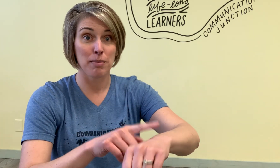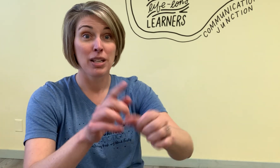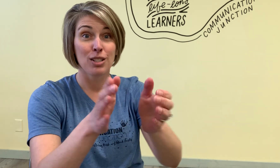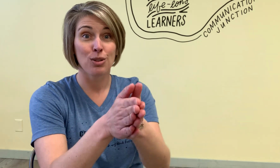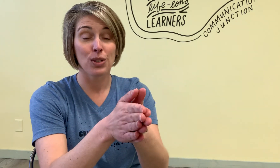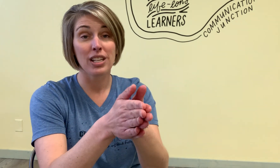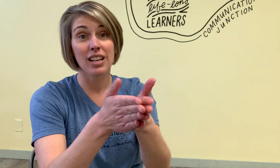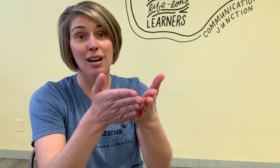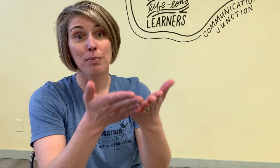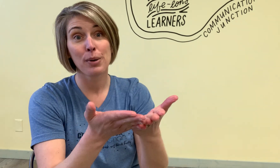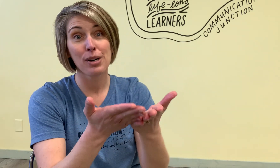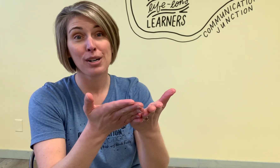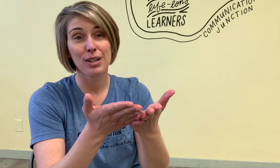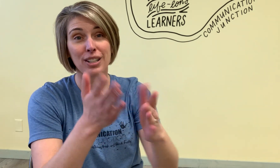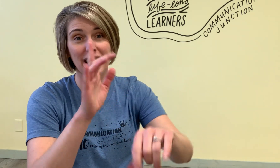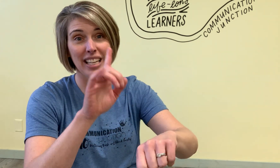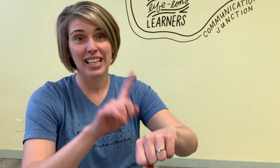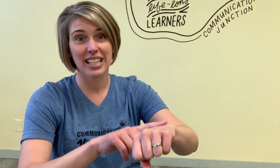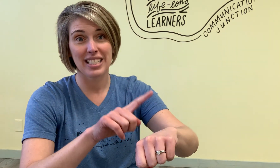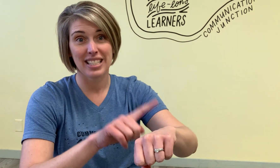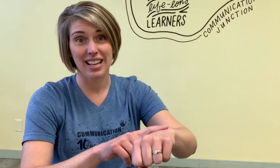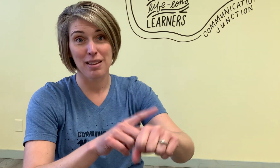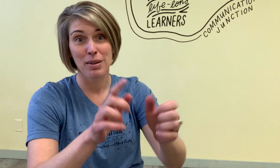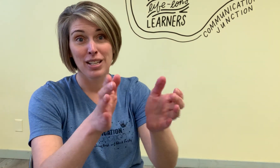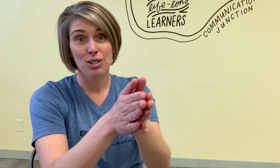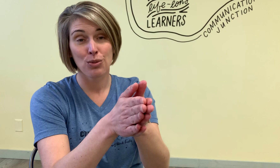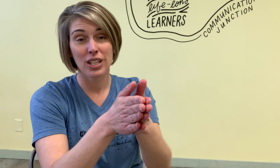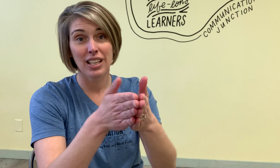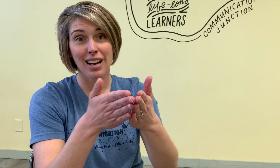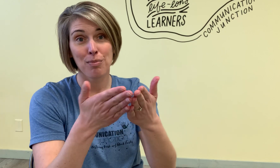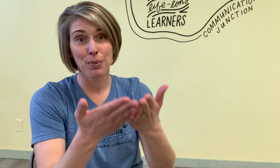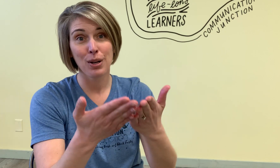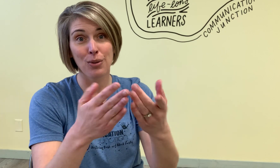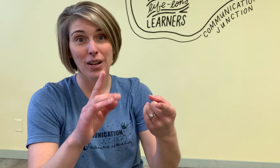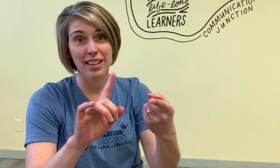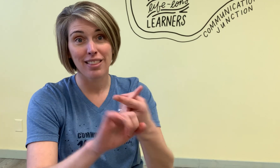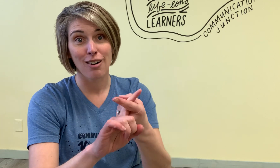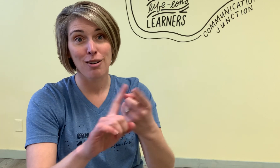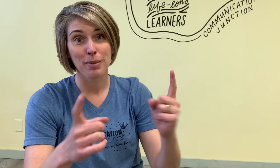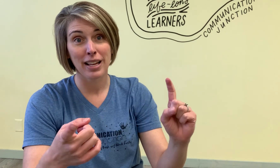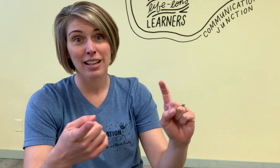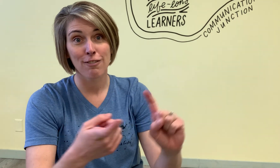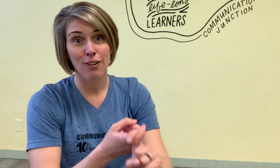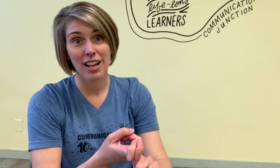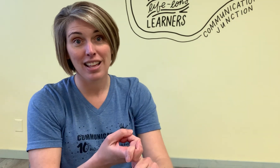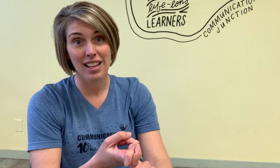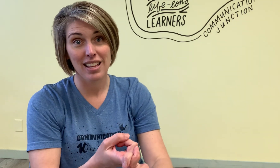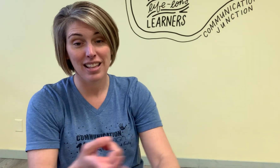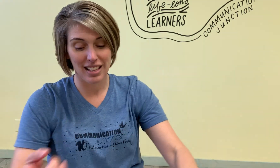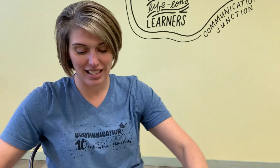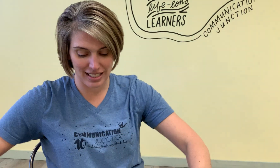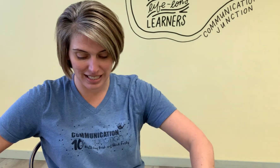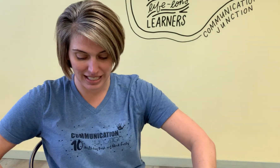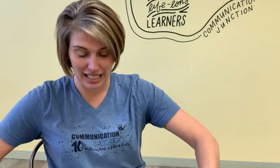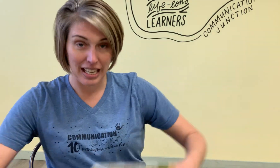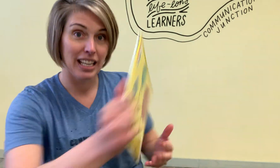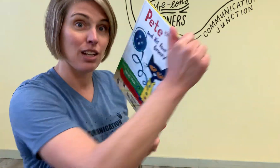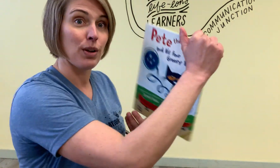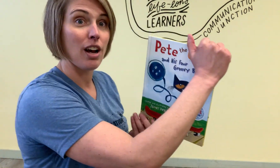time to read a book. It is time to read a book with all my friends. Here we